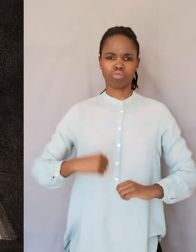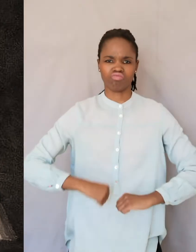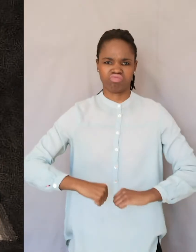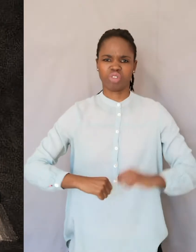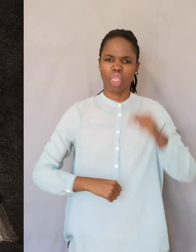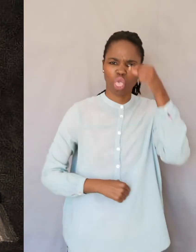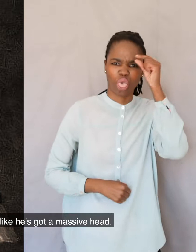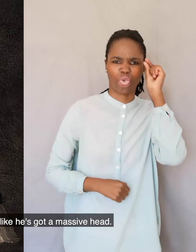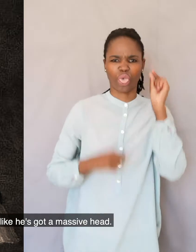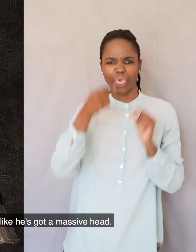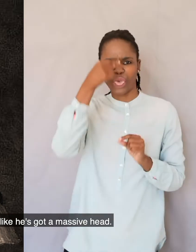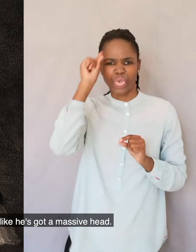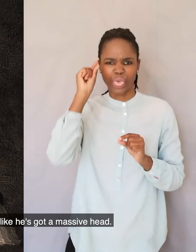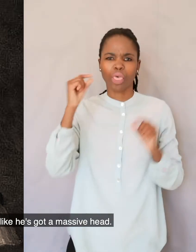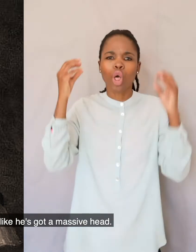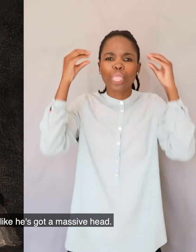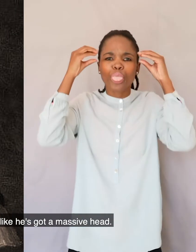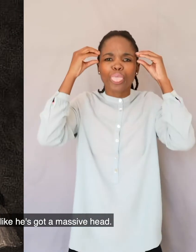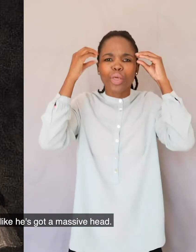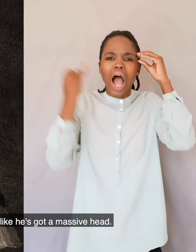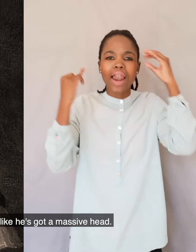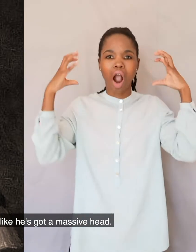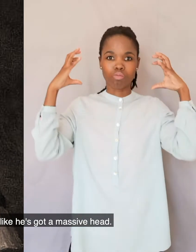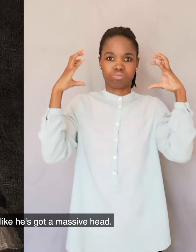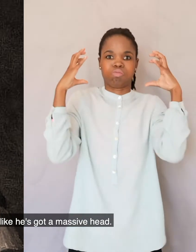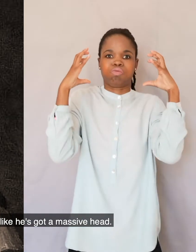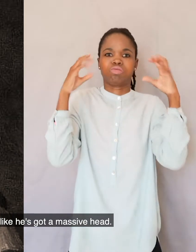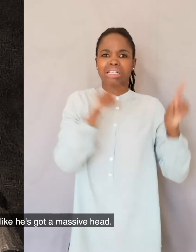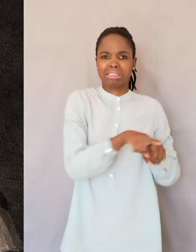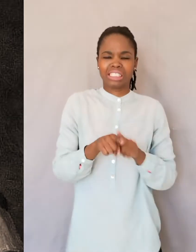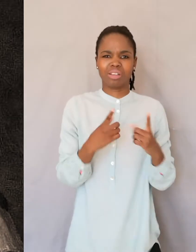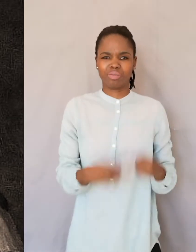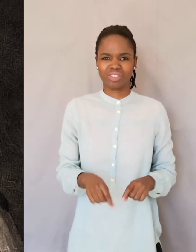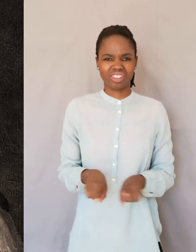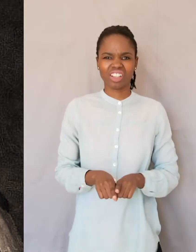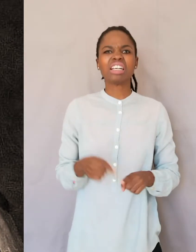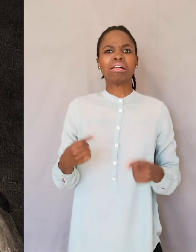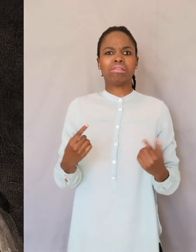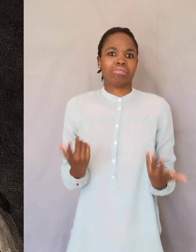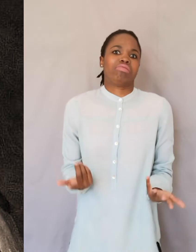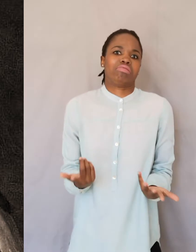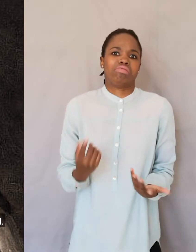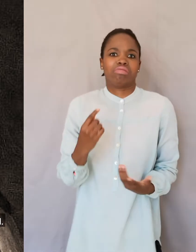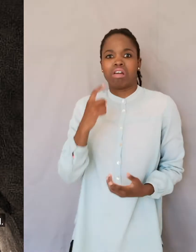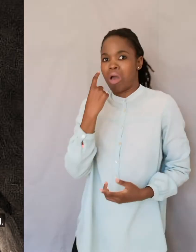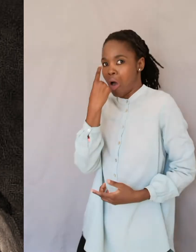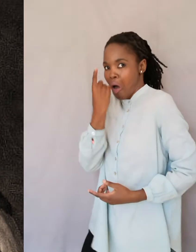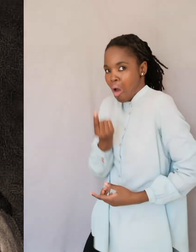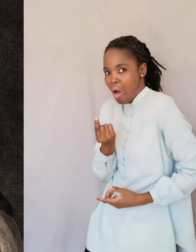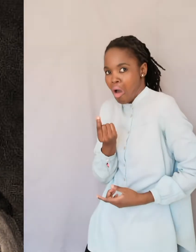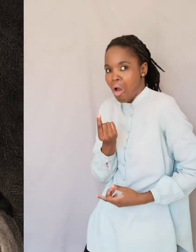eyebrows, protruding temples which make him look like he's got a massive head. Mm-hmm. Long nose. Not